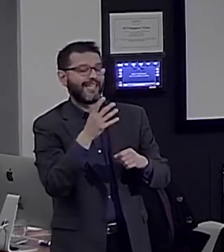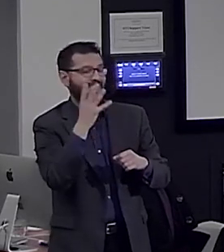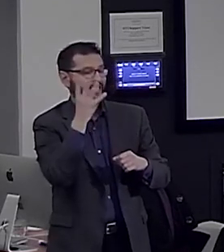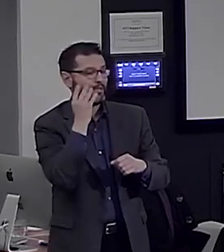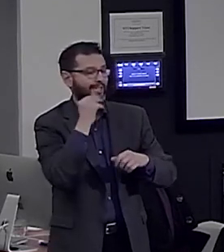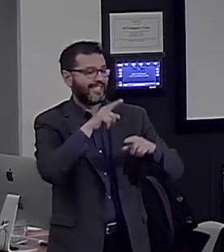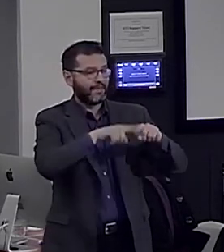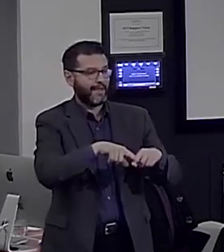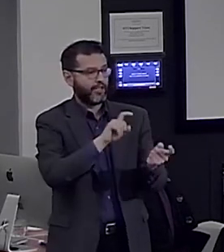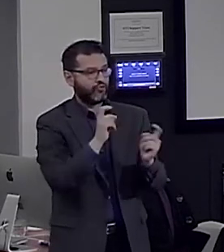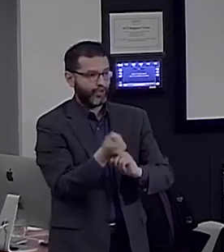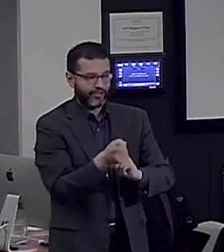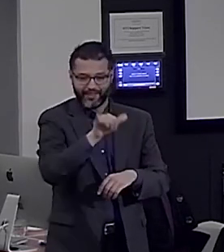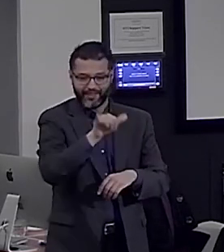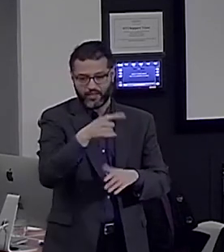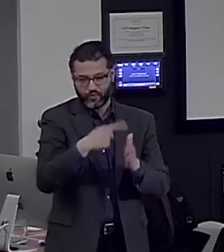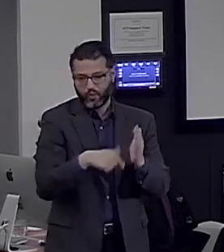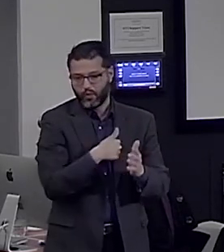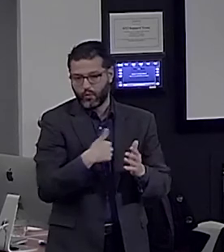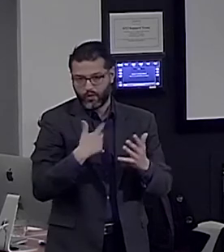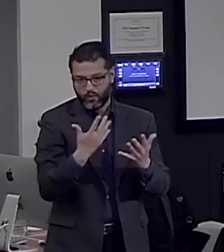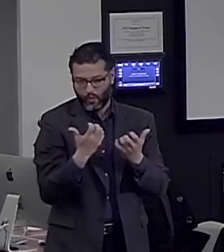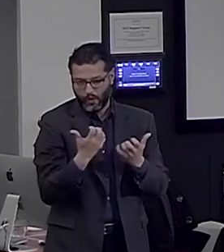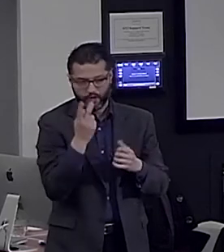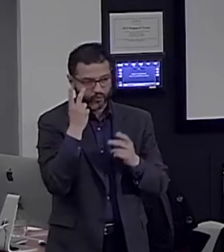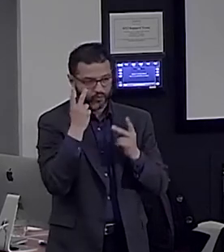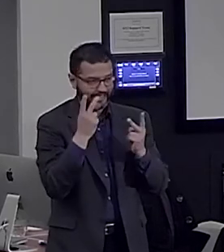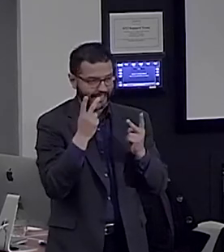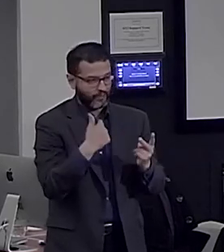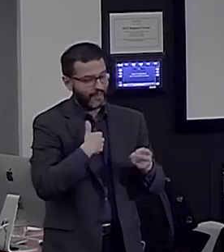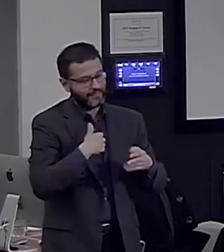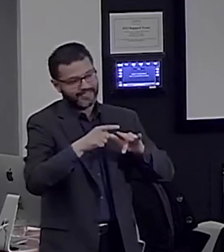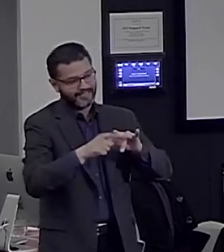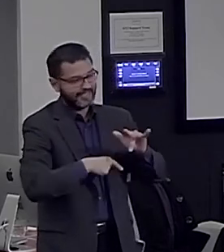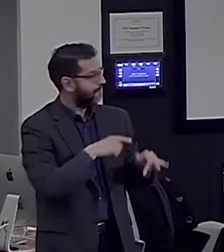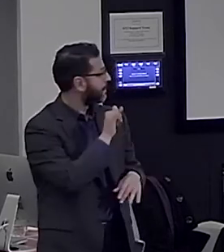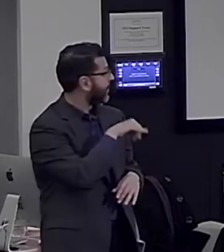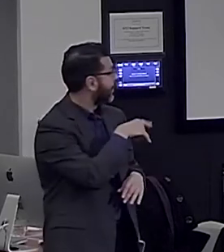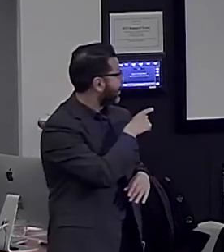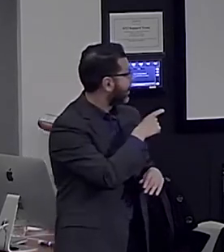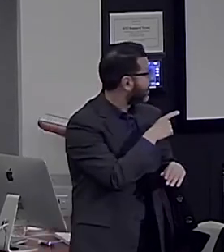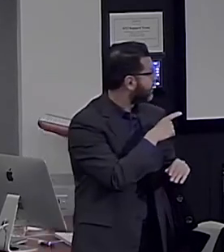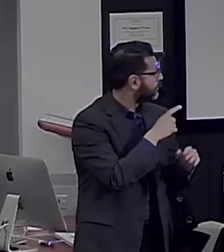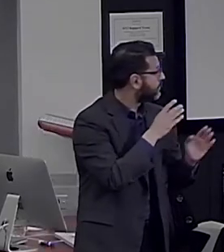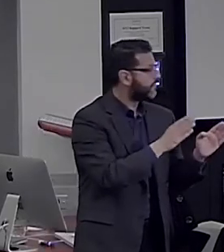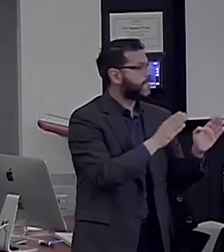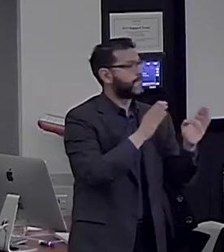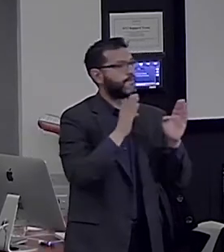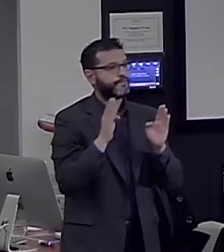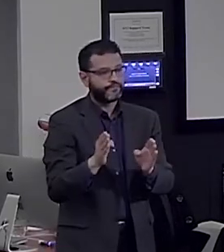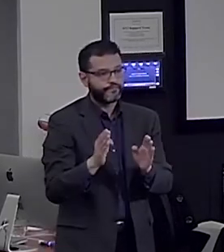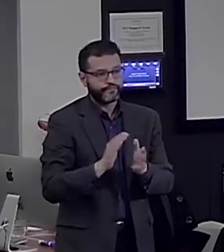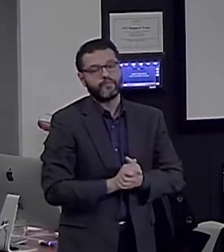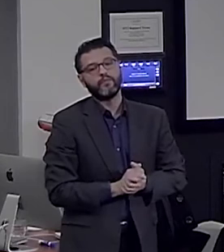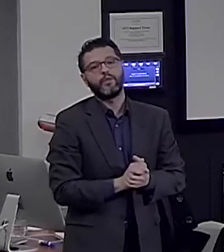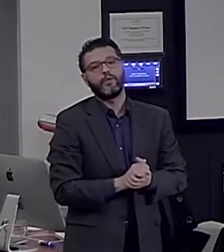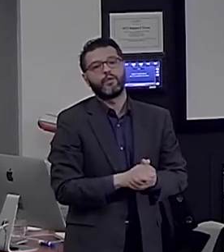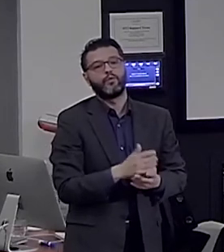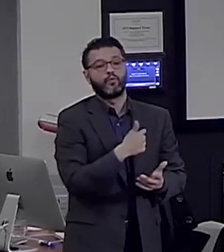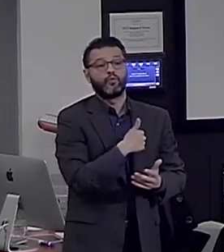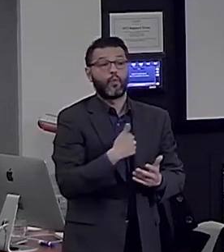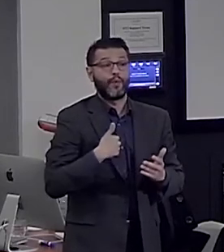which is kind of what we wanted to see and I'm going to just skip this so so we demonstrated that